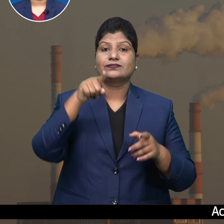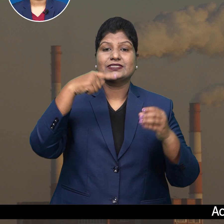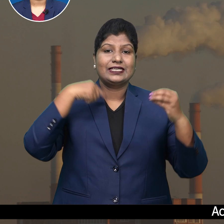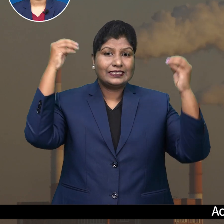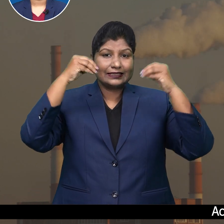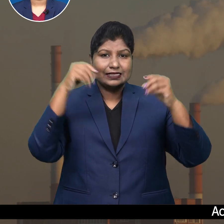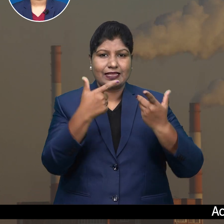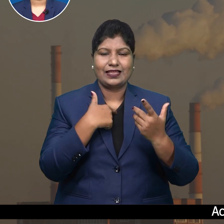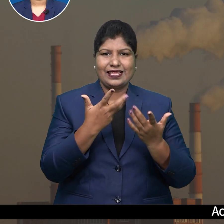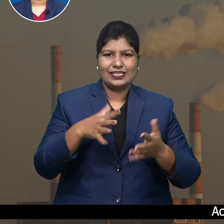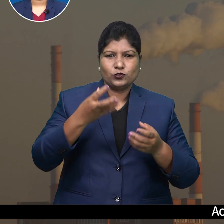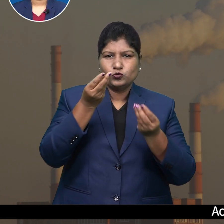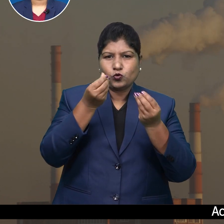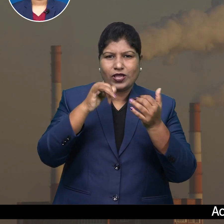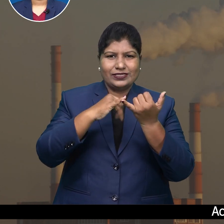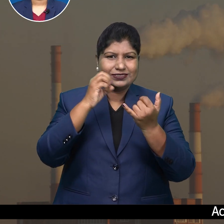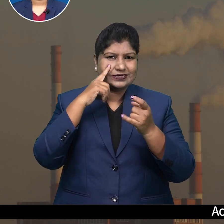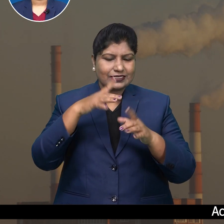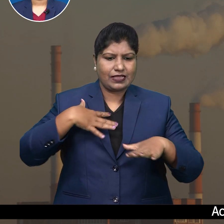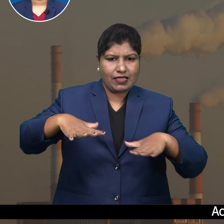acid rains.